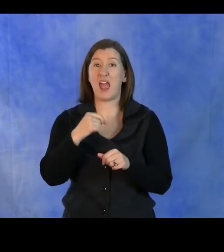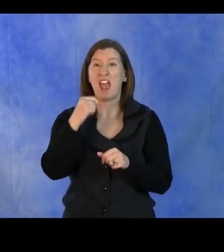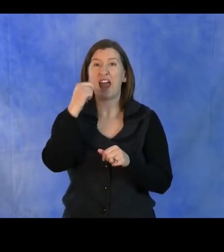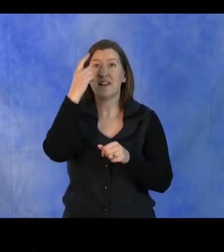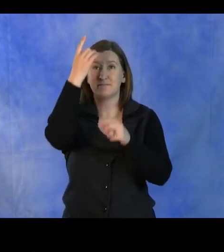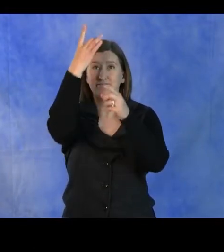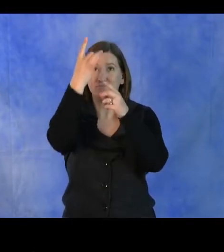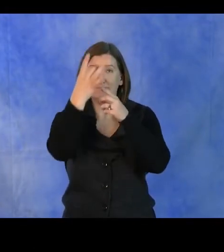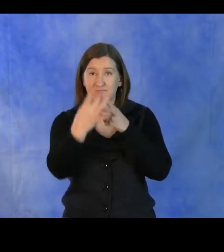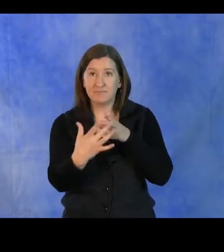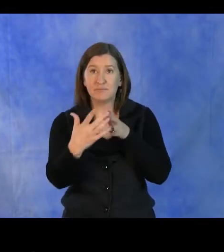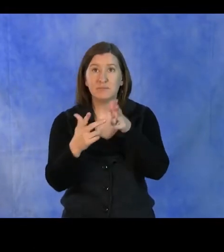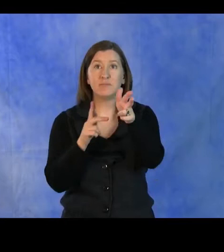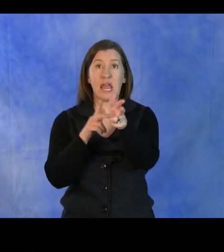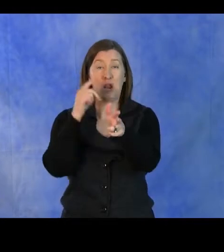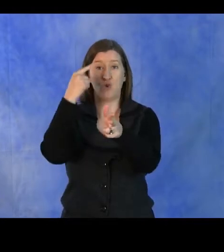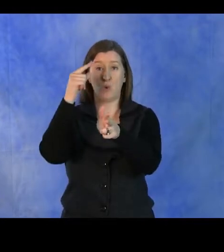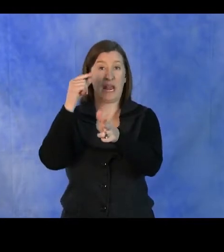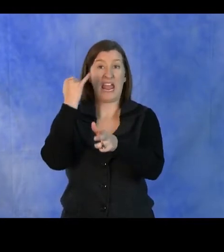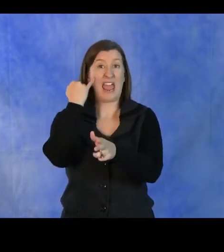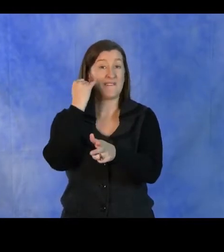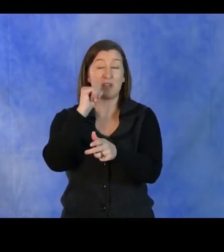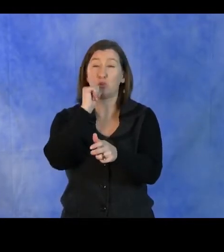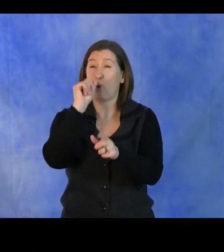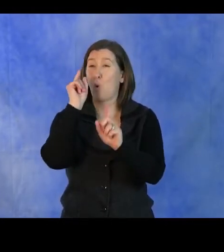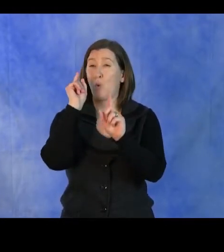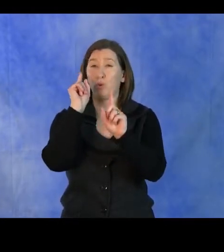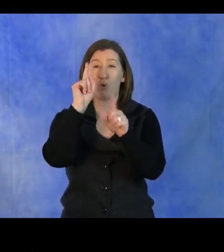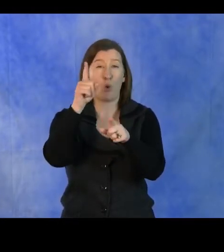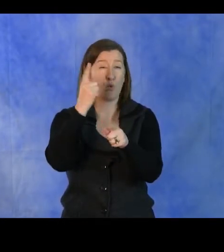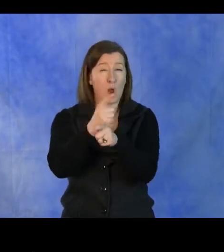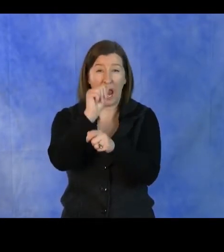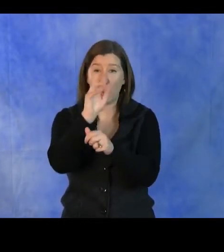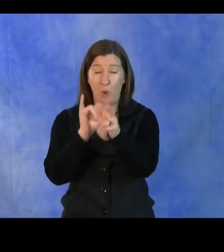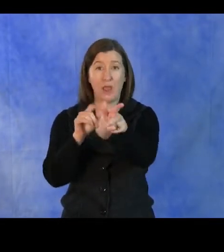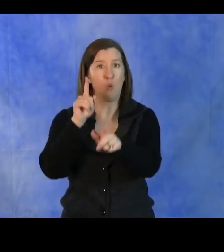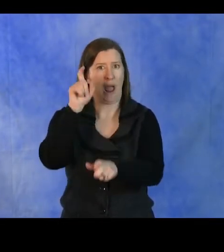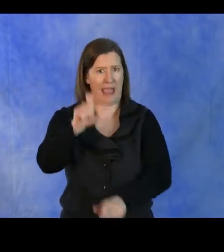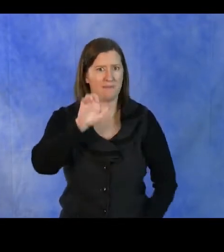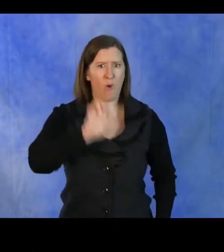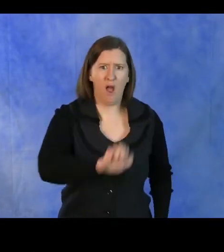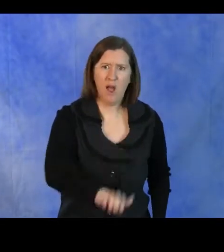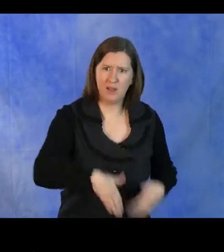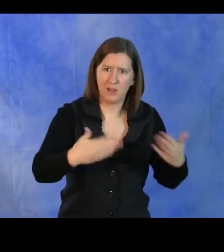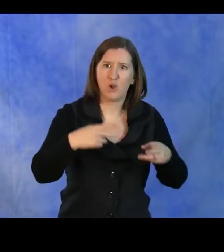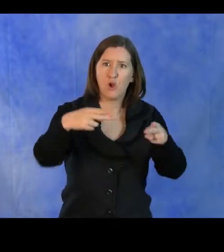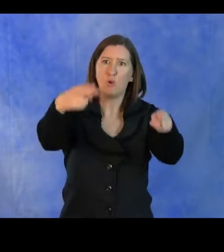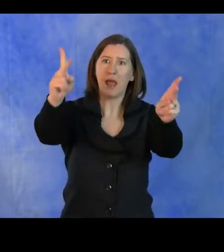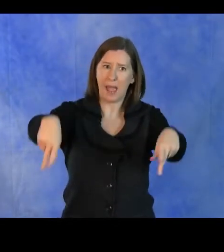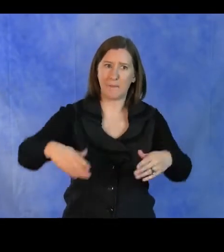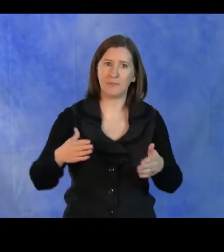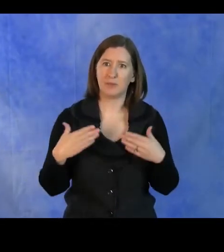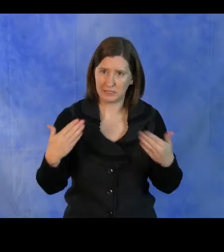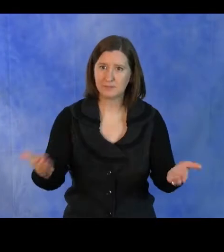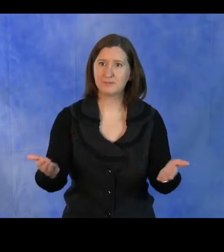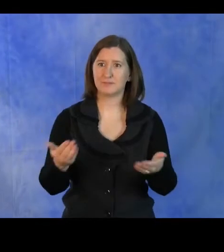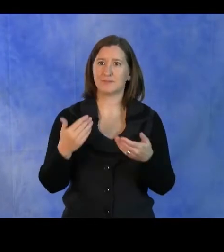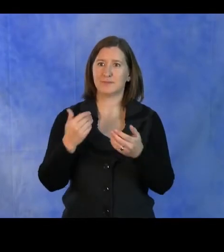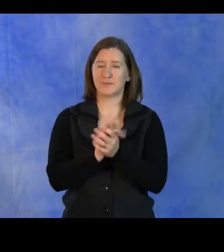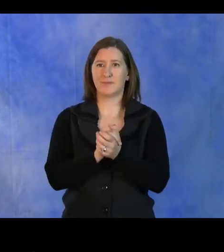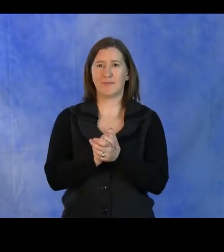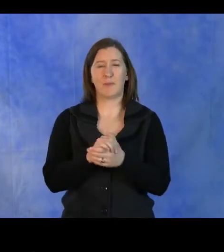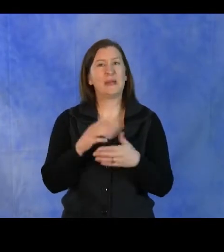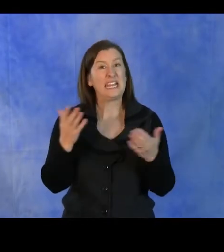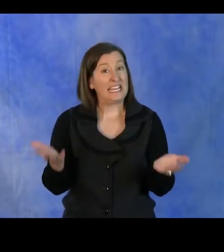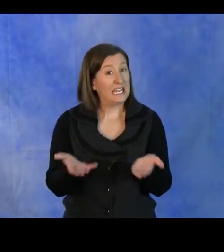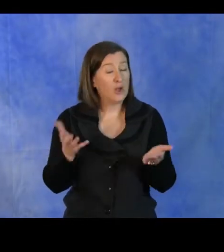If a person at a red light, once it turns green and they don't go right away, you have to honk. You say, "Hurry